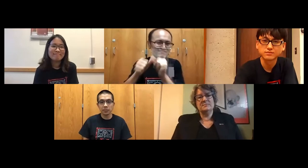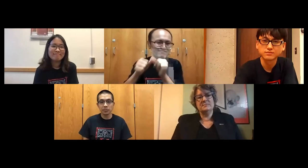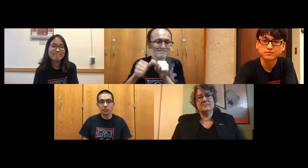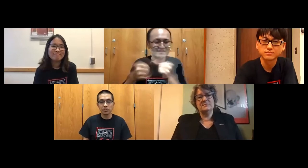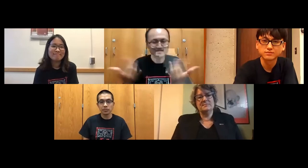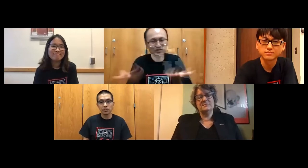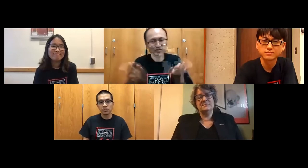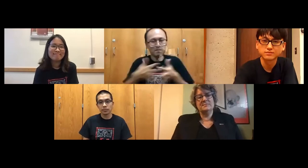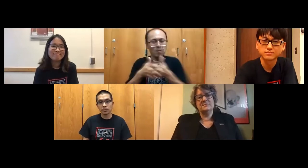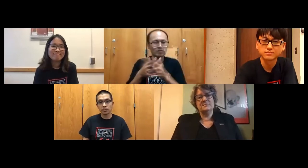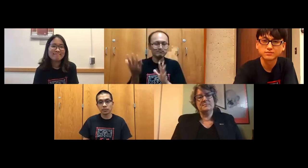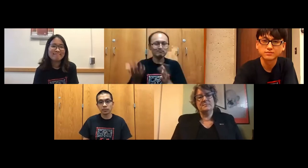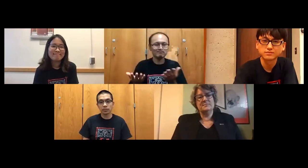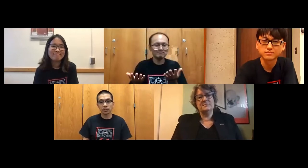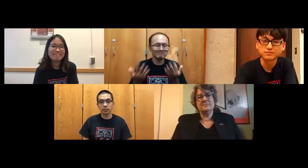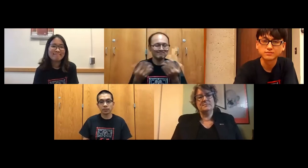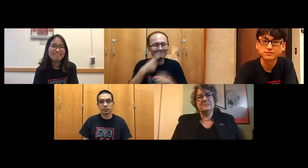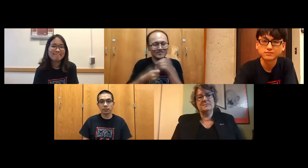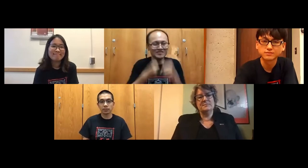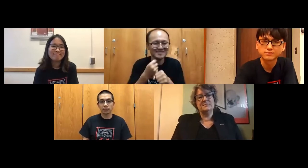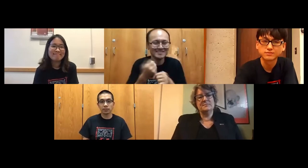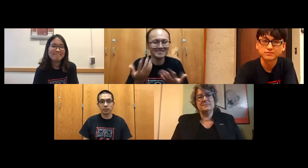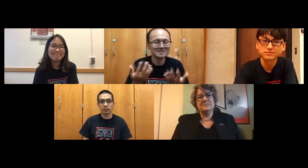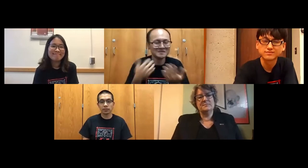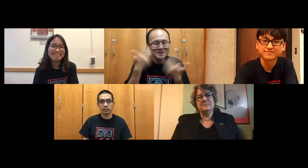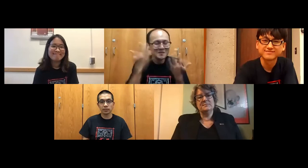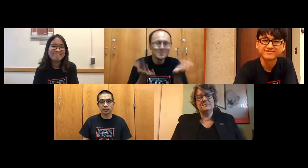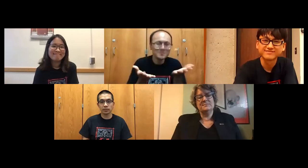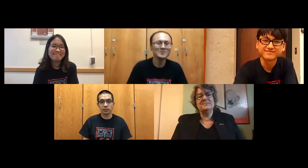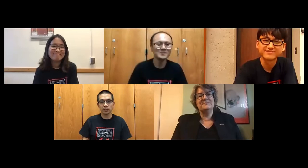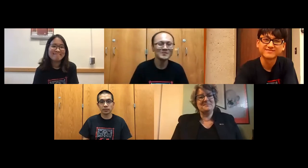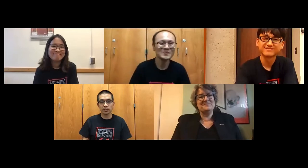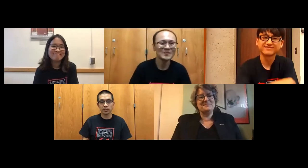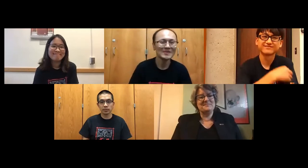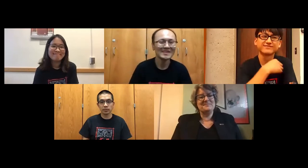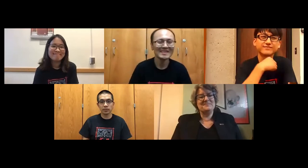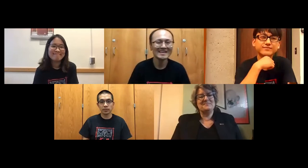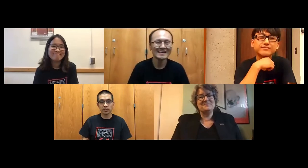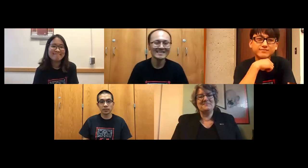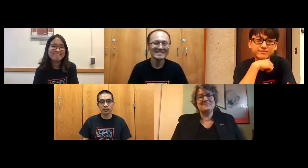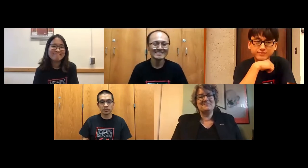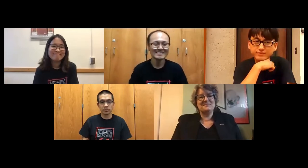I was so involved in my studying that I didn't really get involved in much.